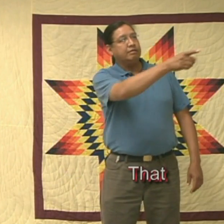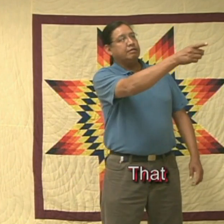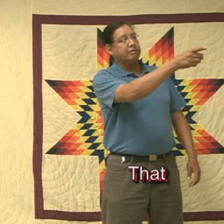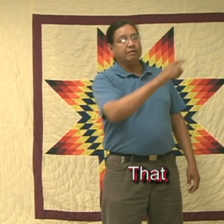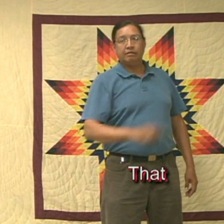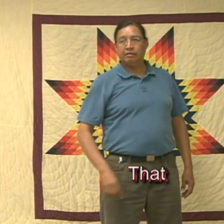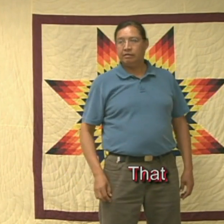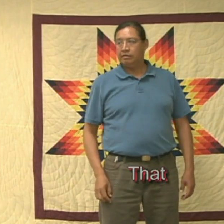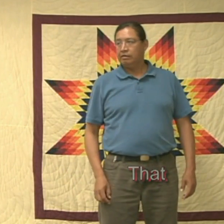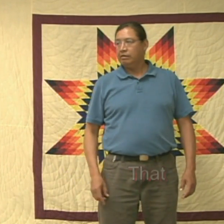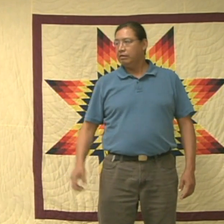Here.